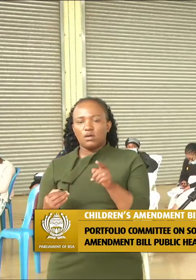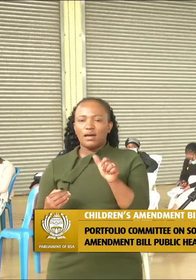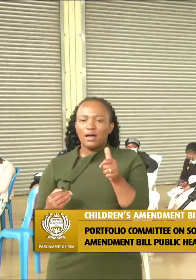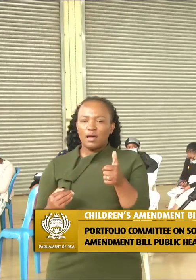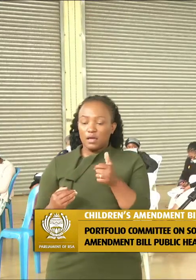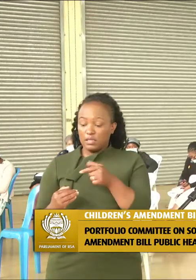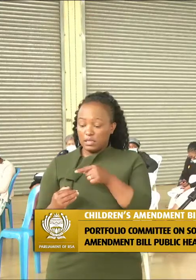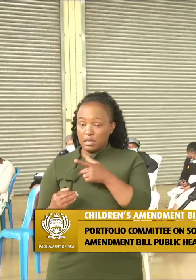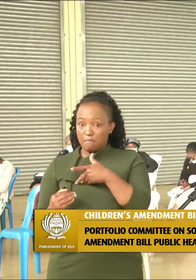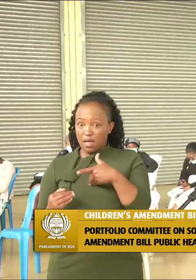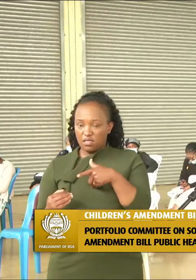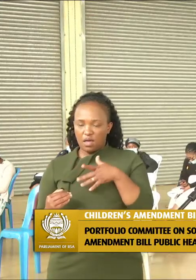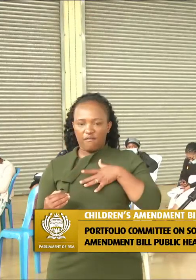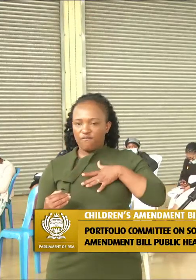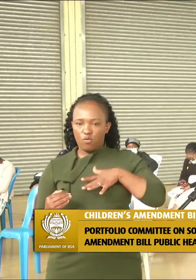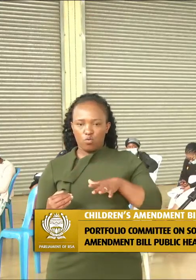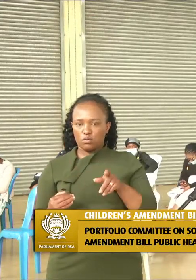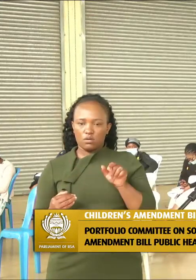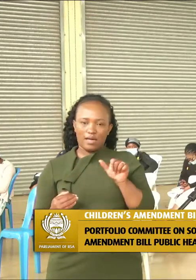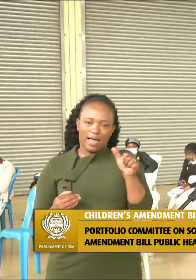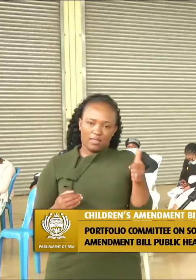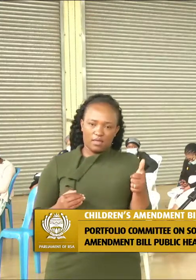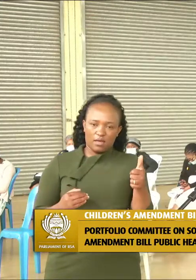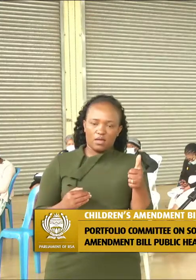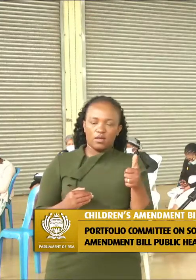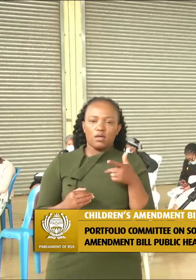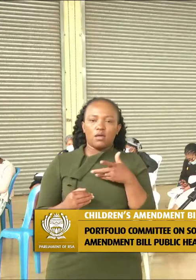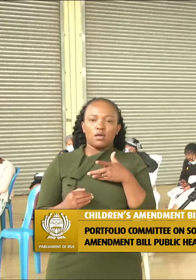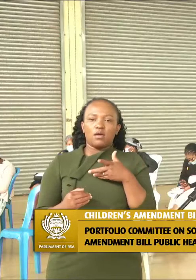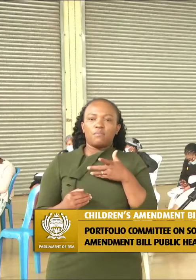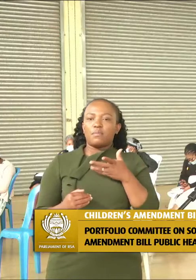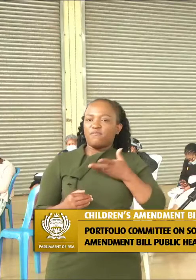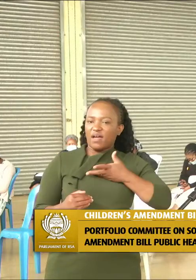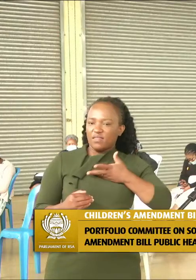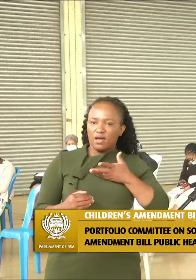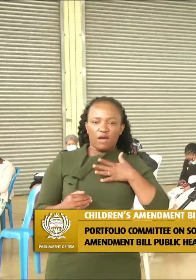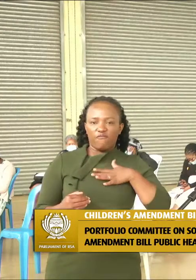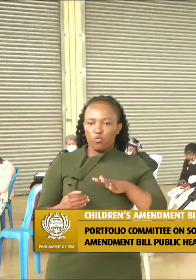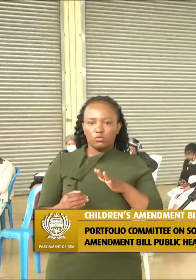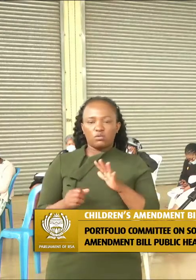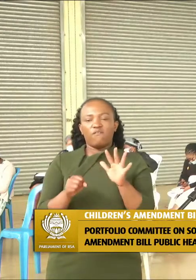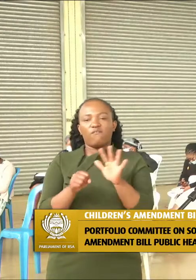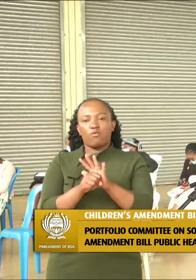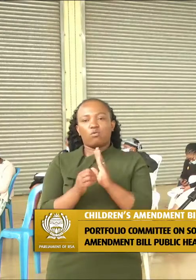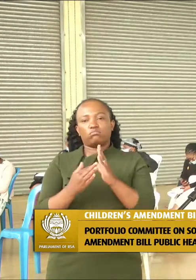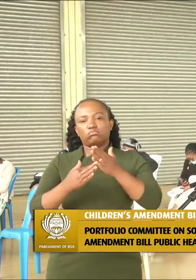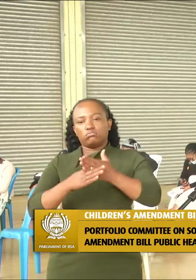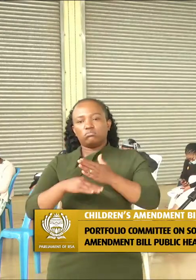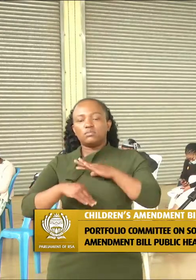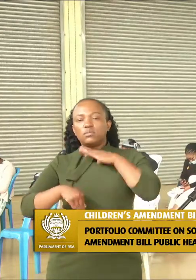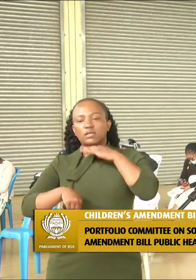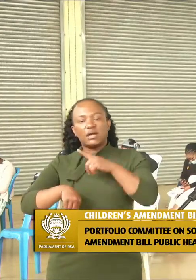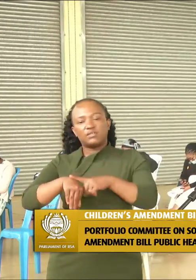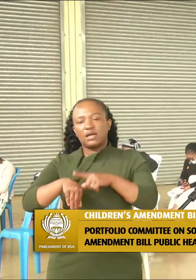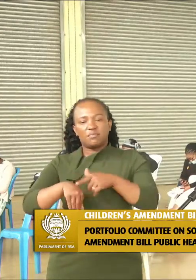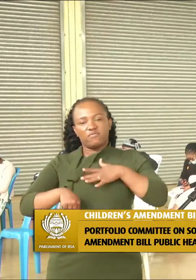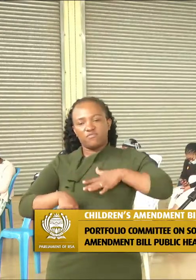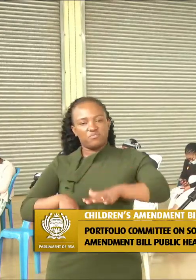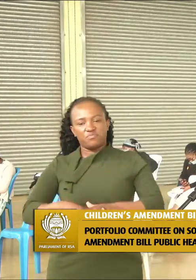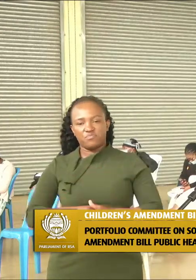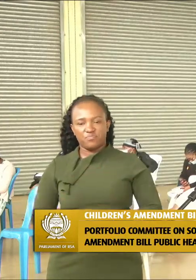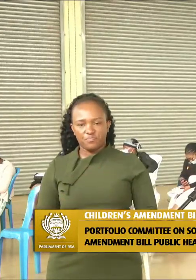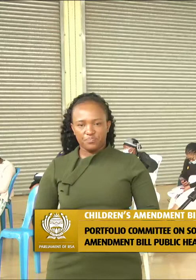have and spend much or equal time. Ikakhulukazi uma lo mzali osuke enikwa